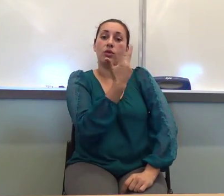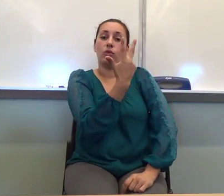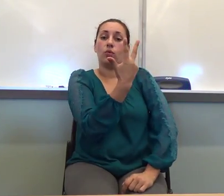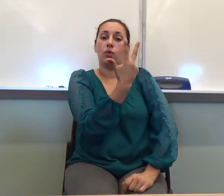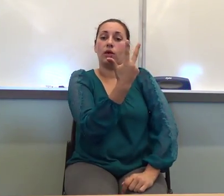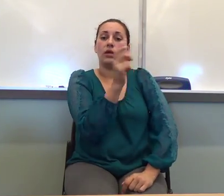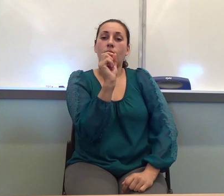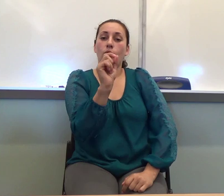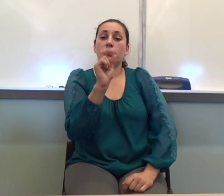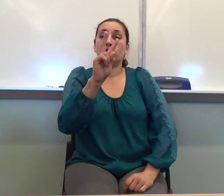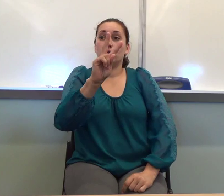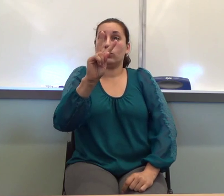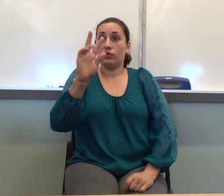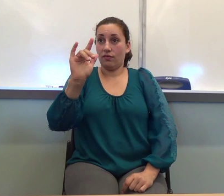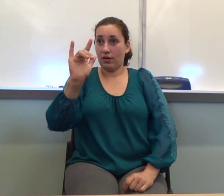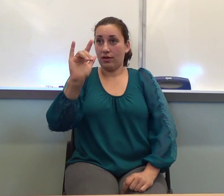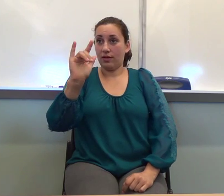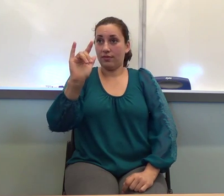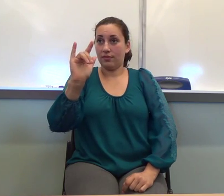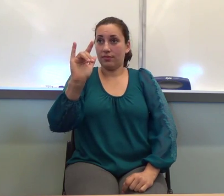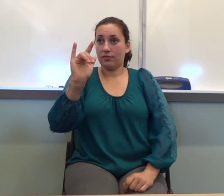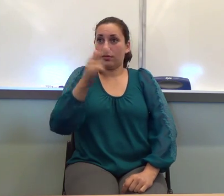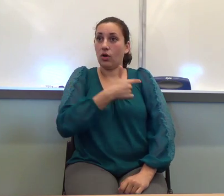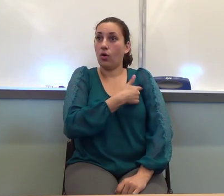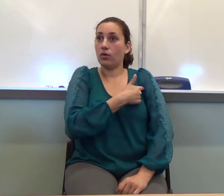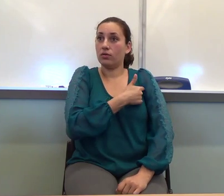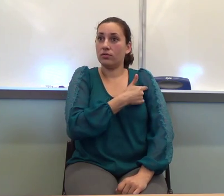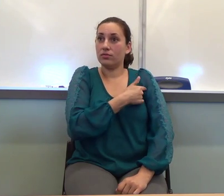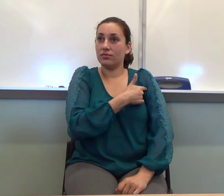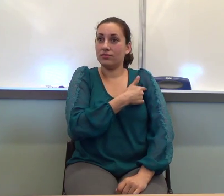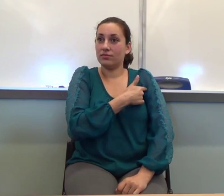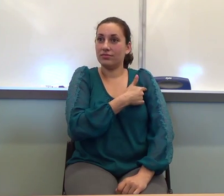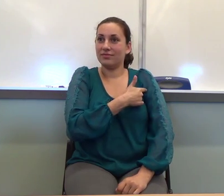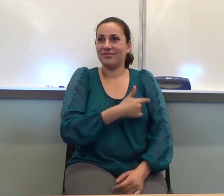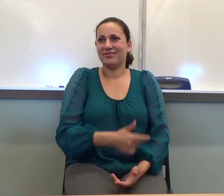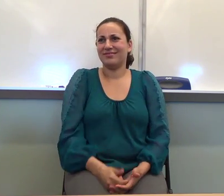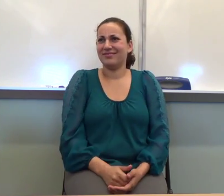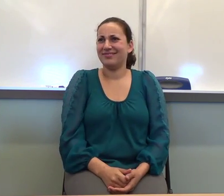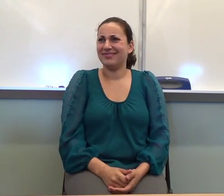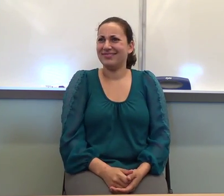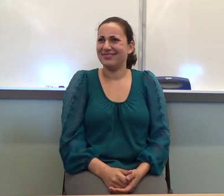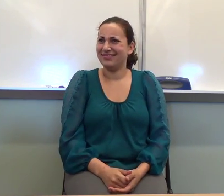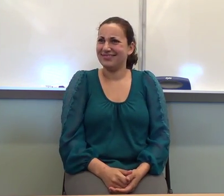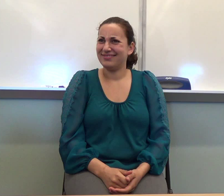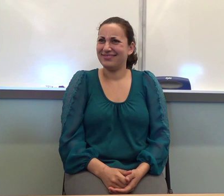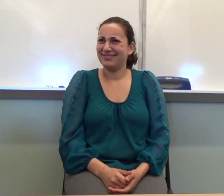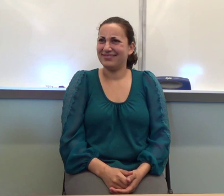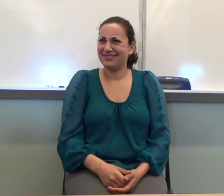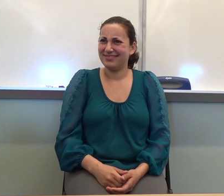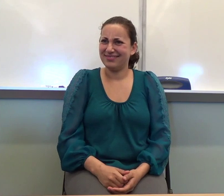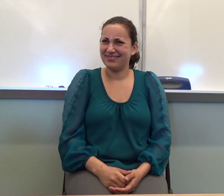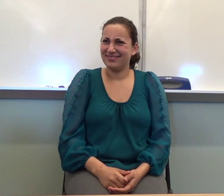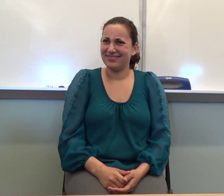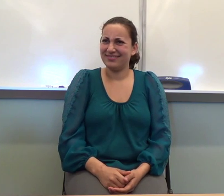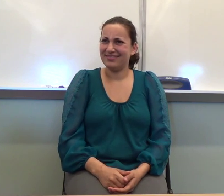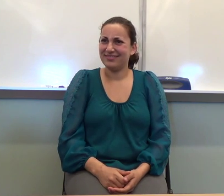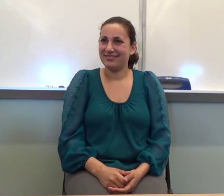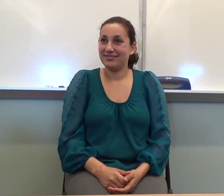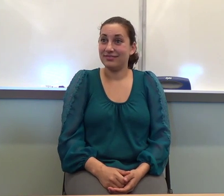3.25 grams of sugar per fluid ounce. Now, a fluid ounce is a rather small amount of